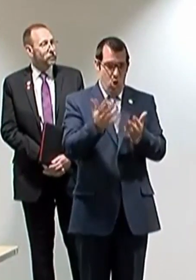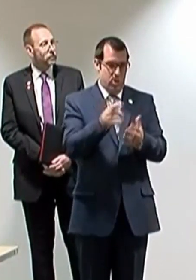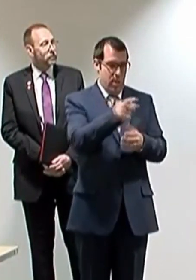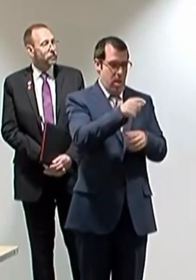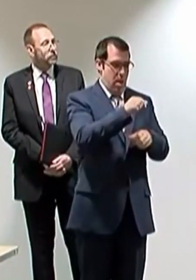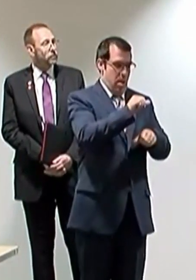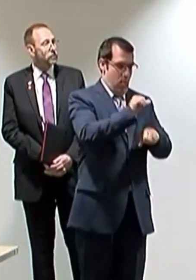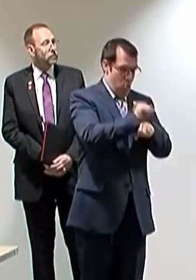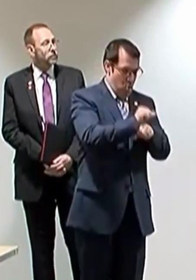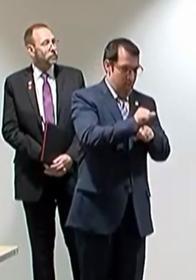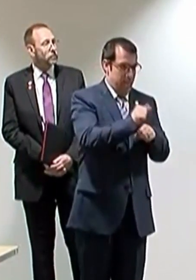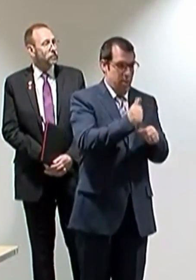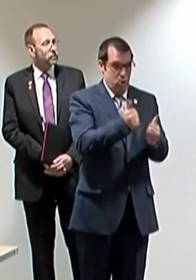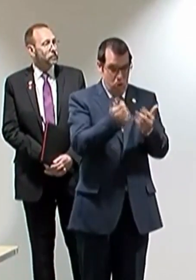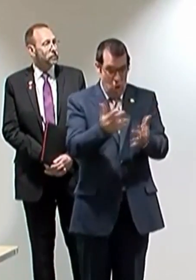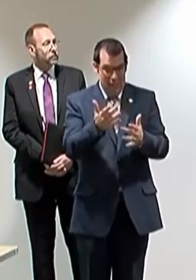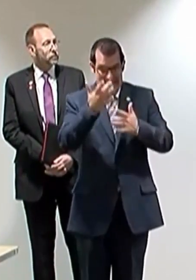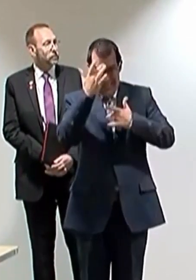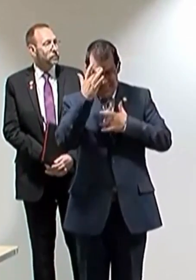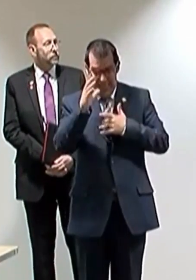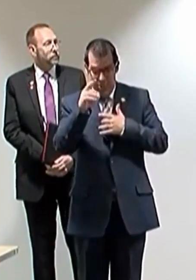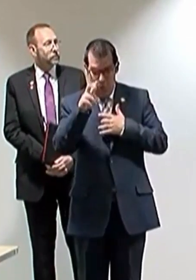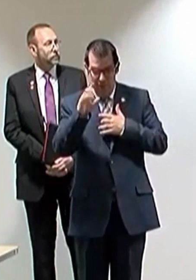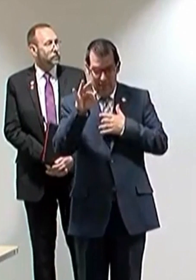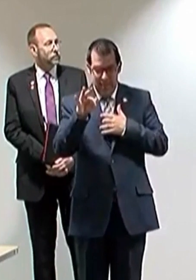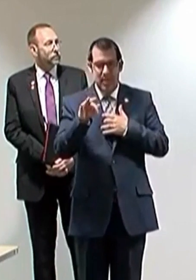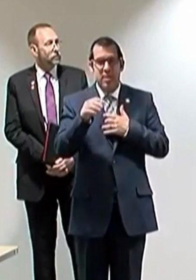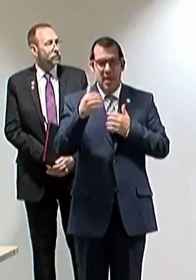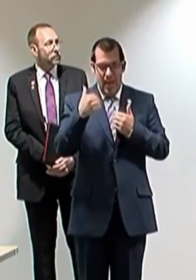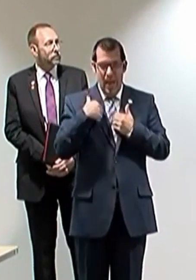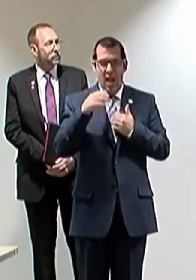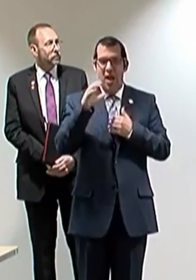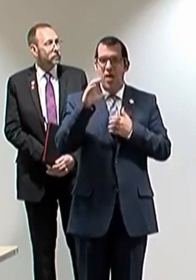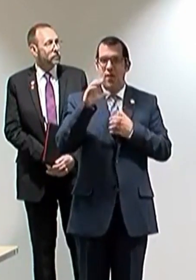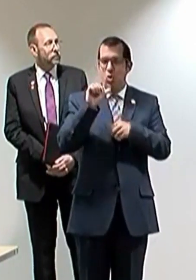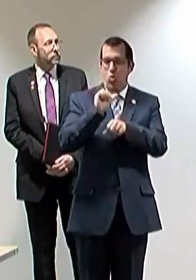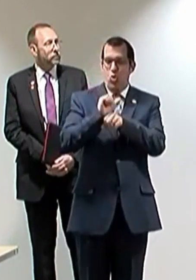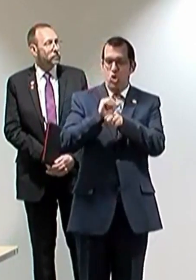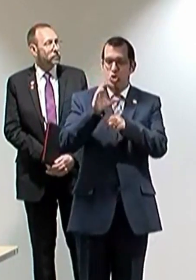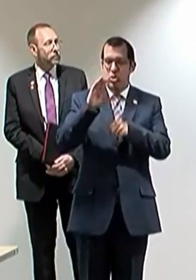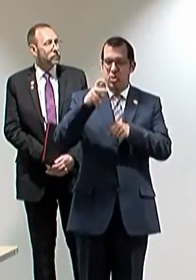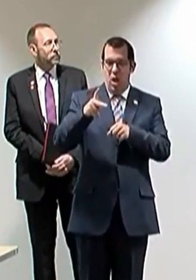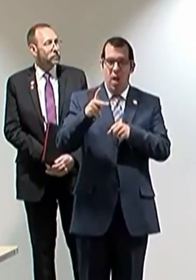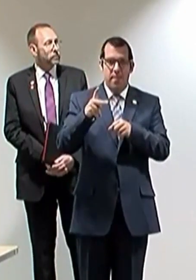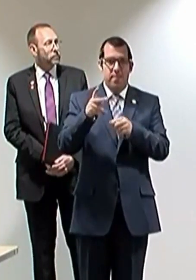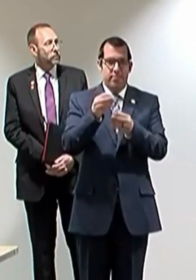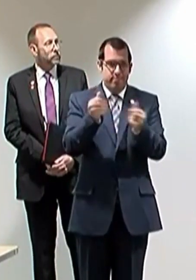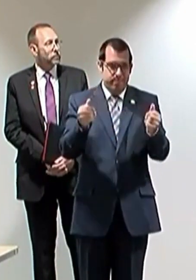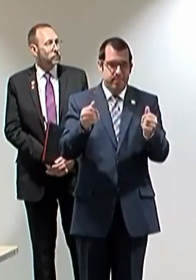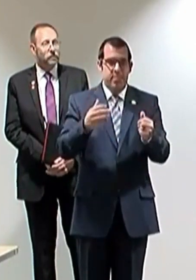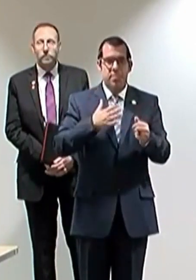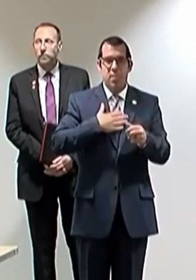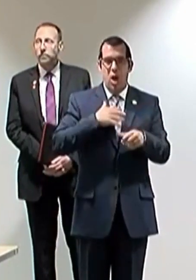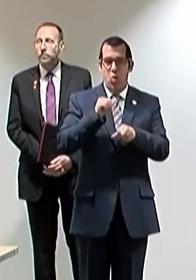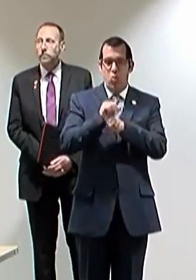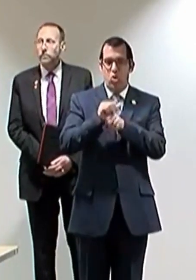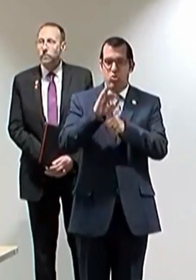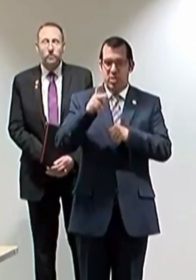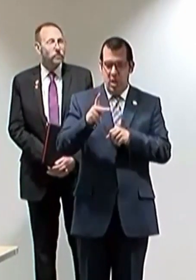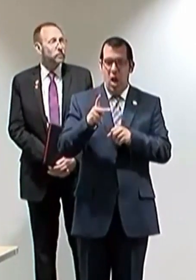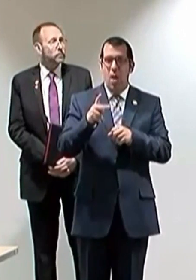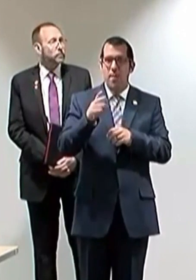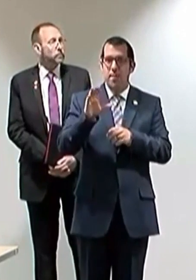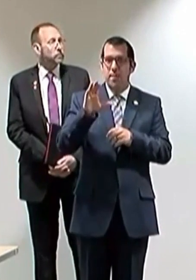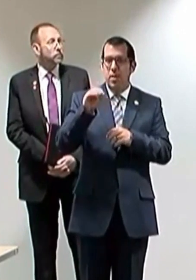contracting COVID-19, that there is a workers' compensation remedy to that. My workers' comp commission says that is